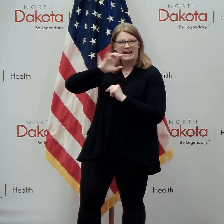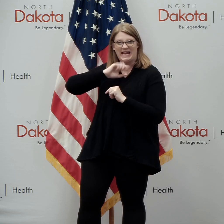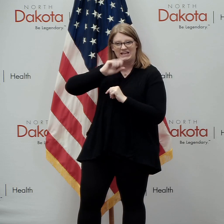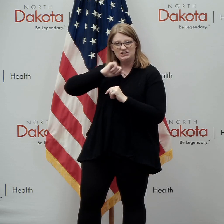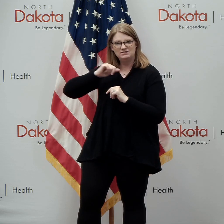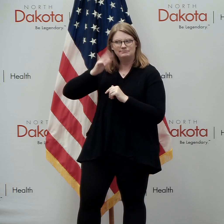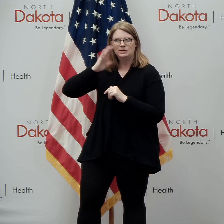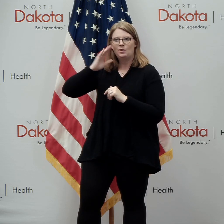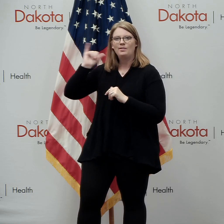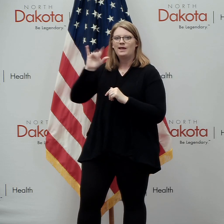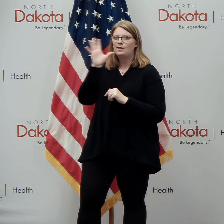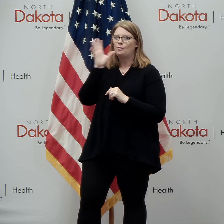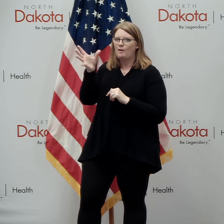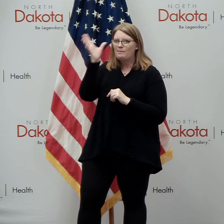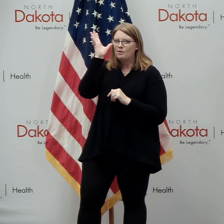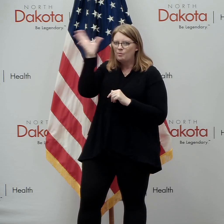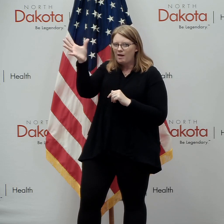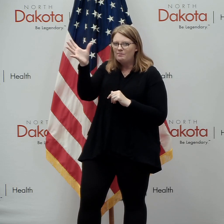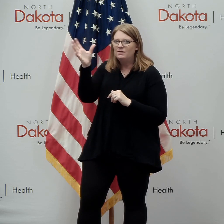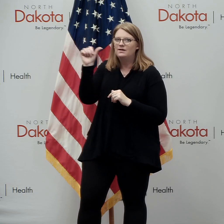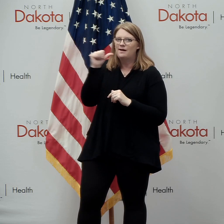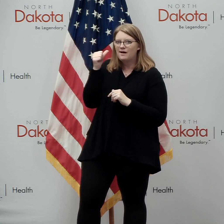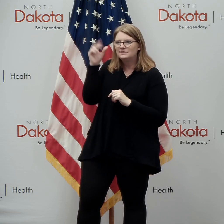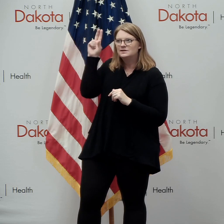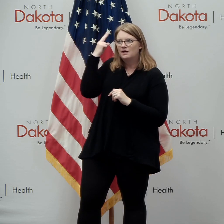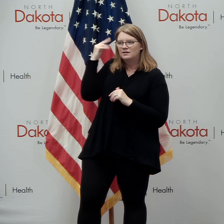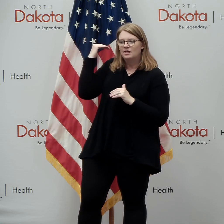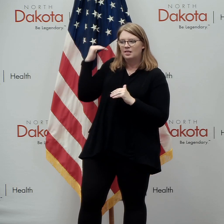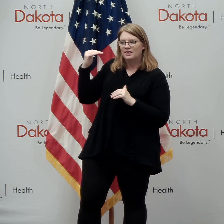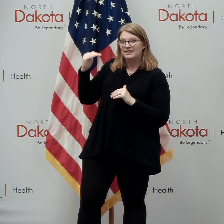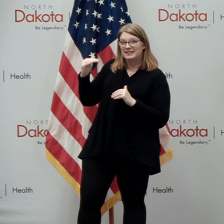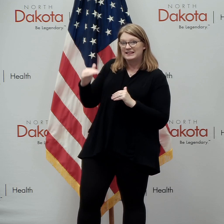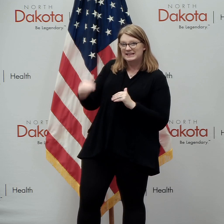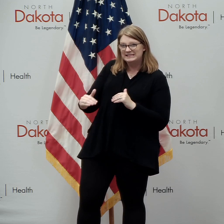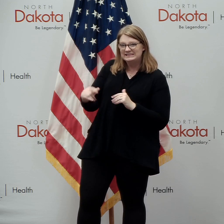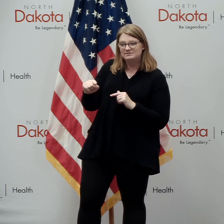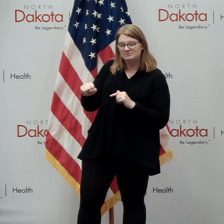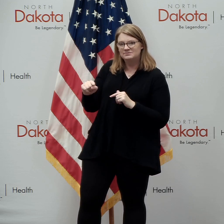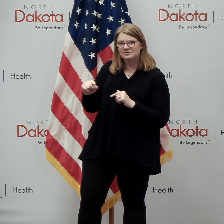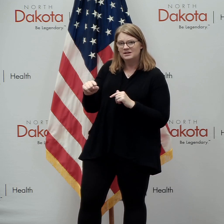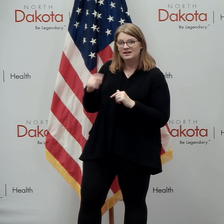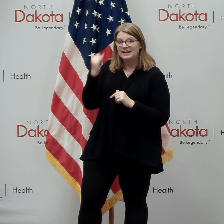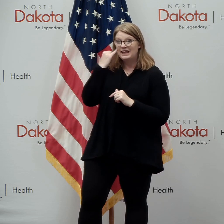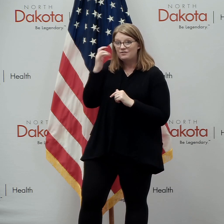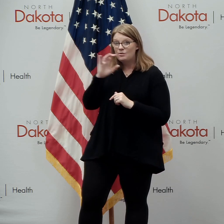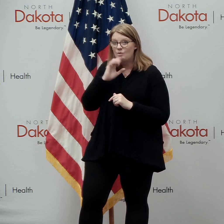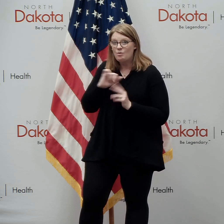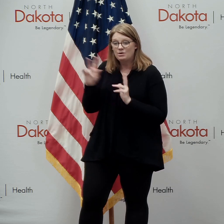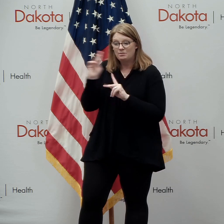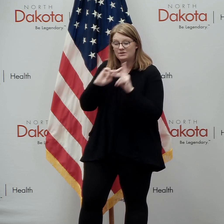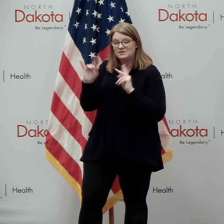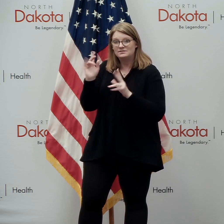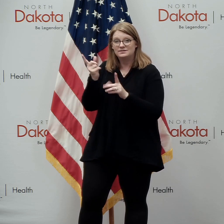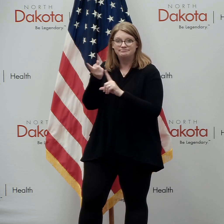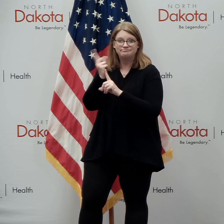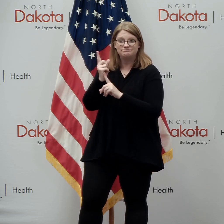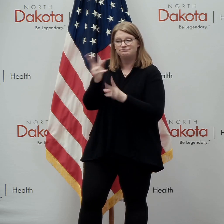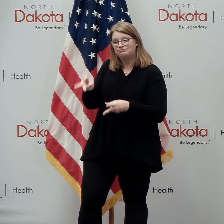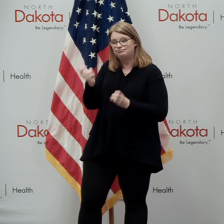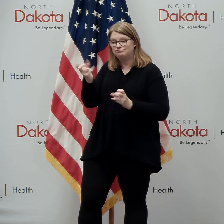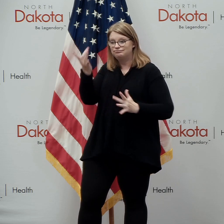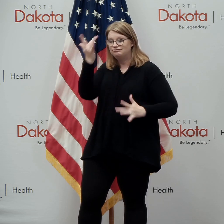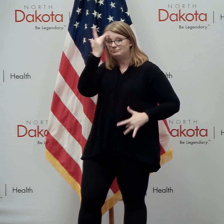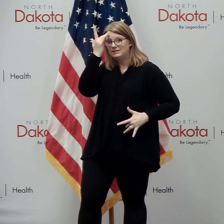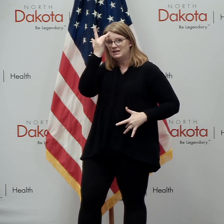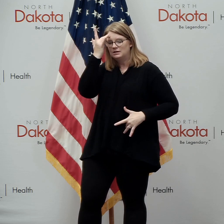that this disease causes serious illness and even death among people that are elderly and have underlying conditions. So again,